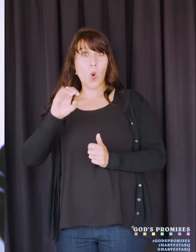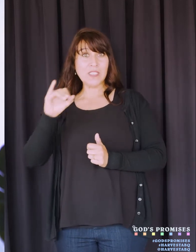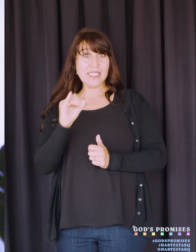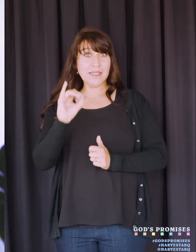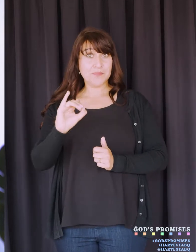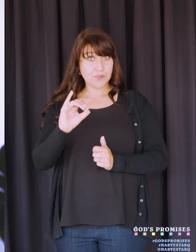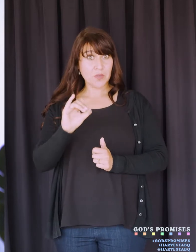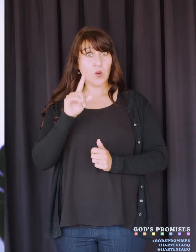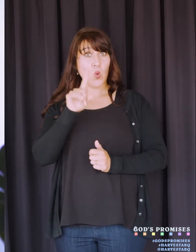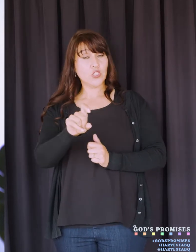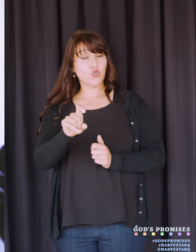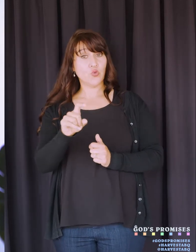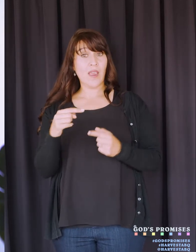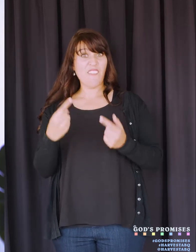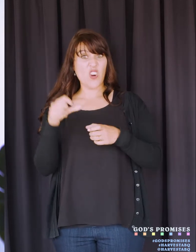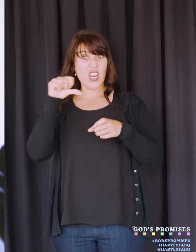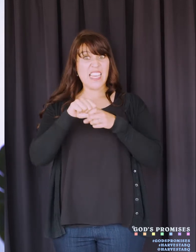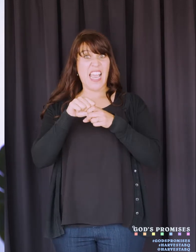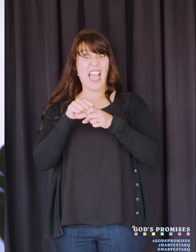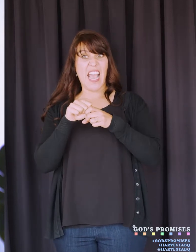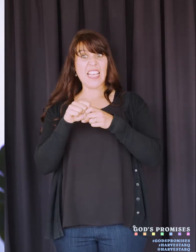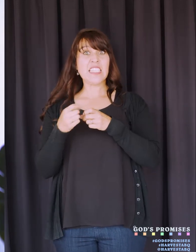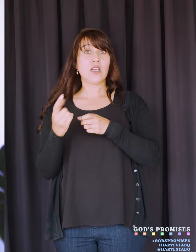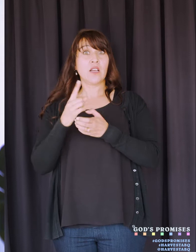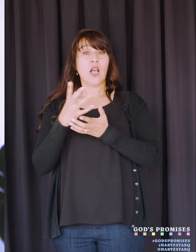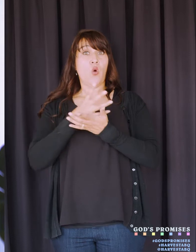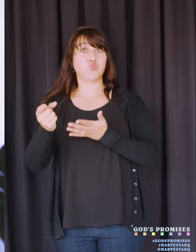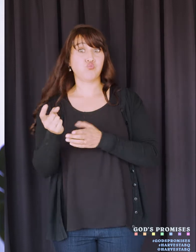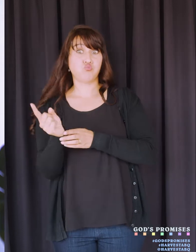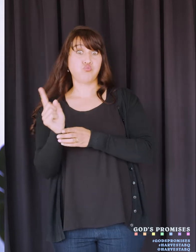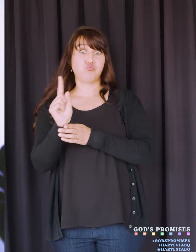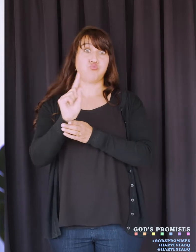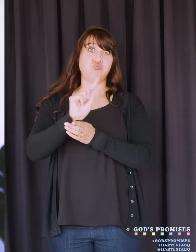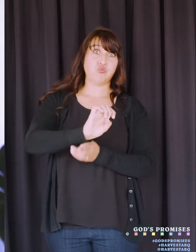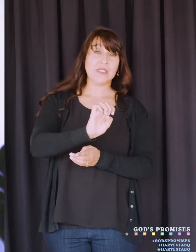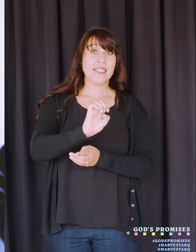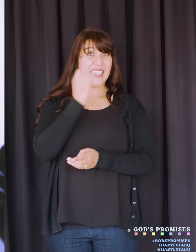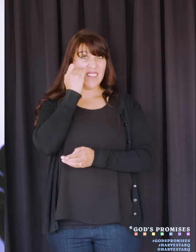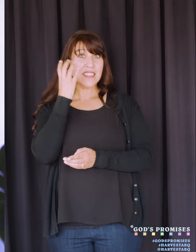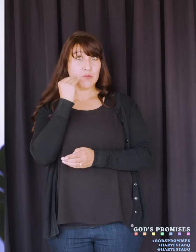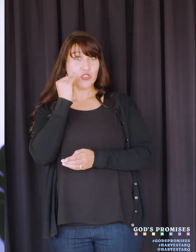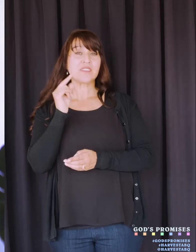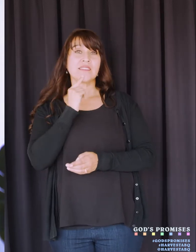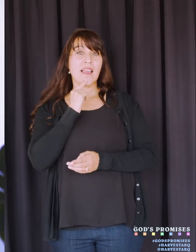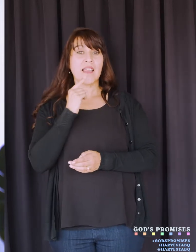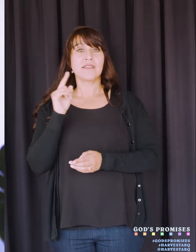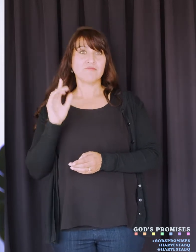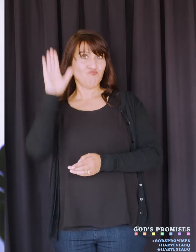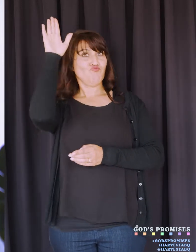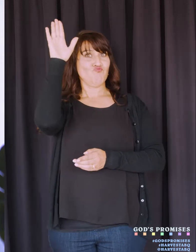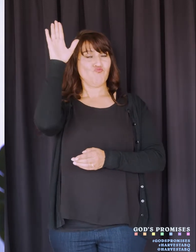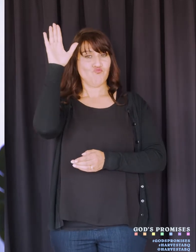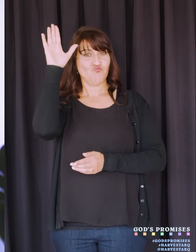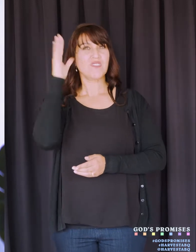this: have you ever ran out of gas? While you're driving your vehicle, have you ran out of gas? If you have, show me the emoji with the guy or the